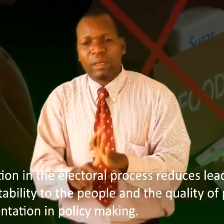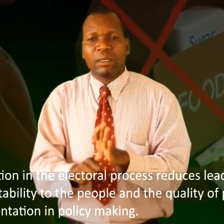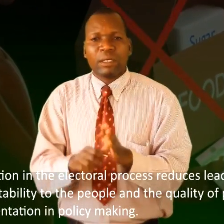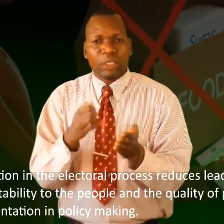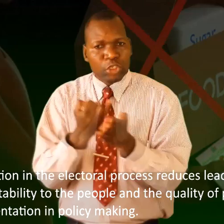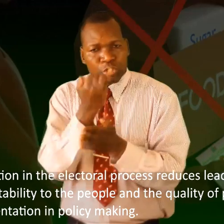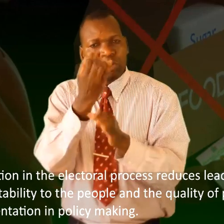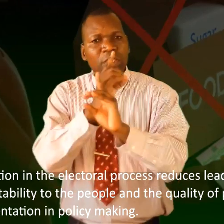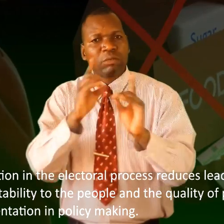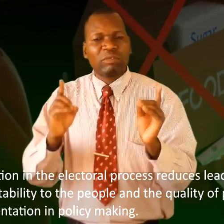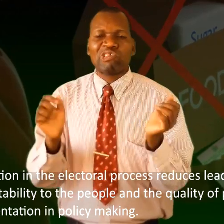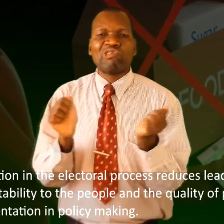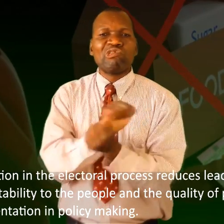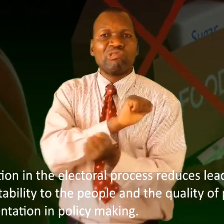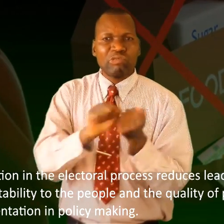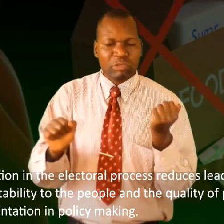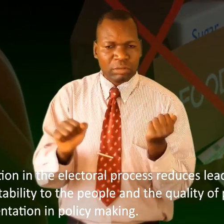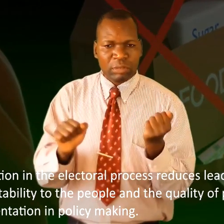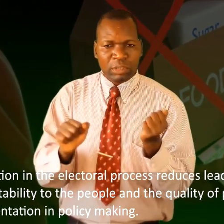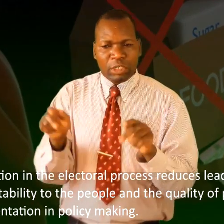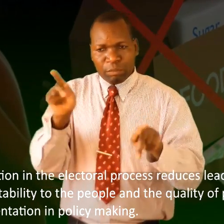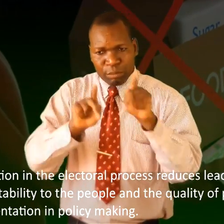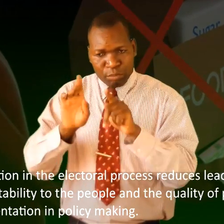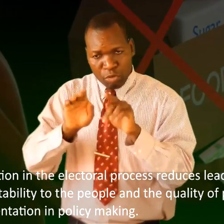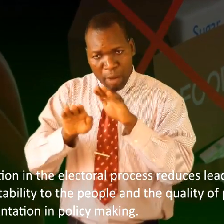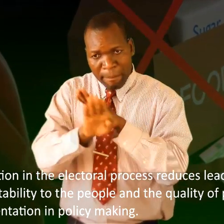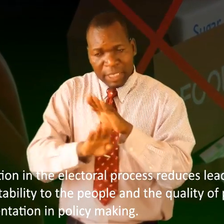Corruption in the electoral process reduces leaders' accountability to